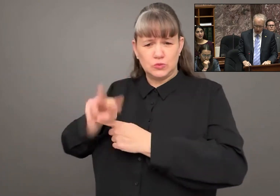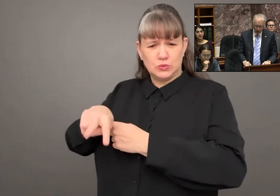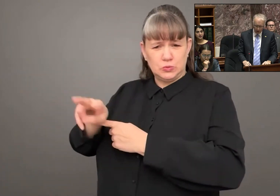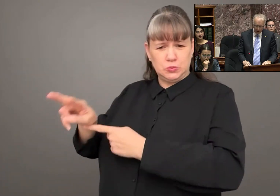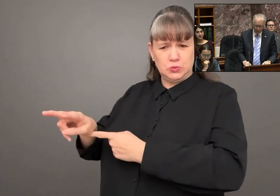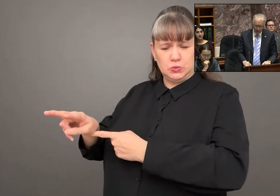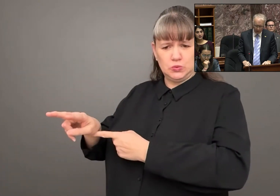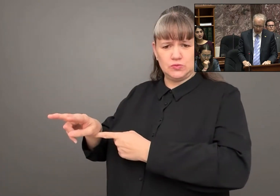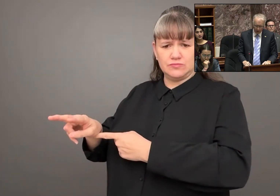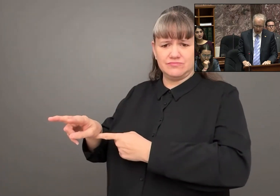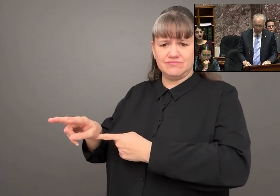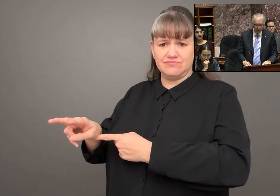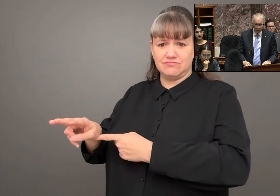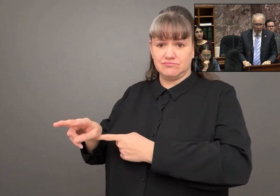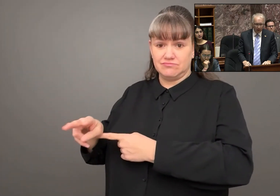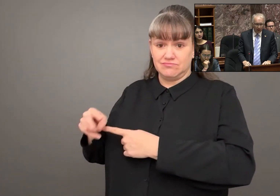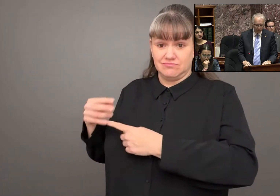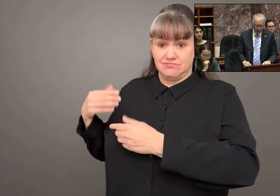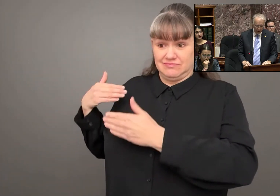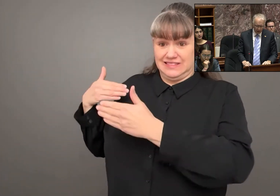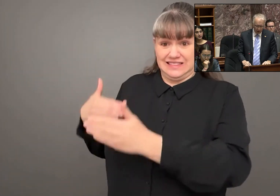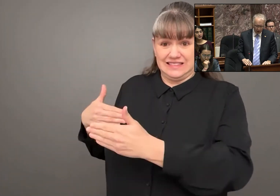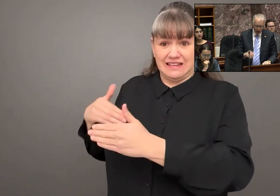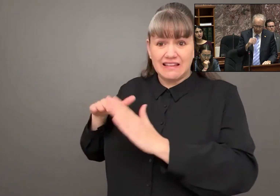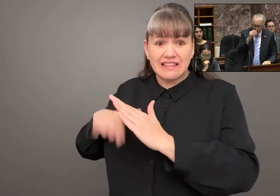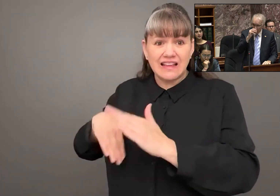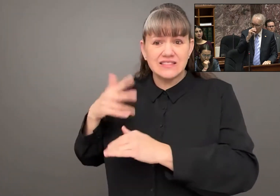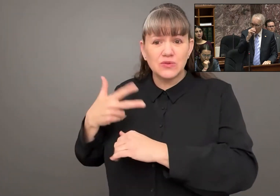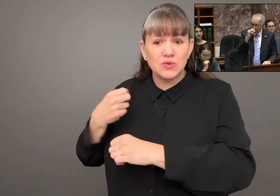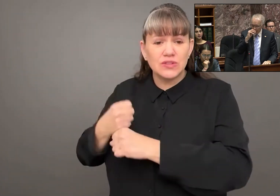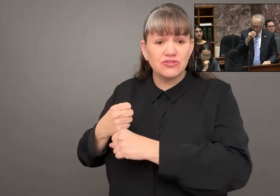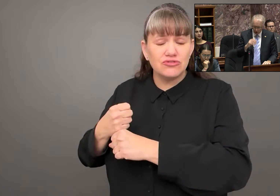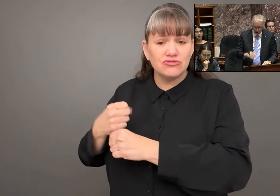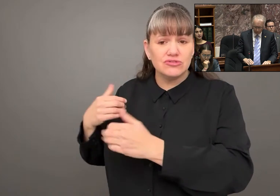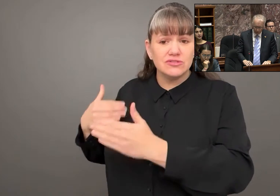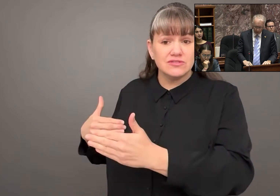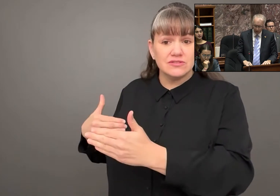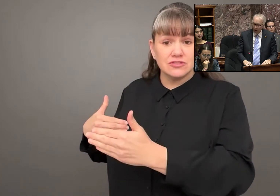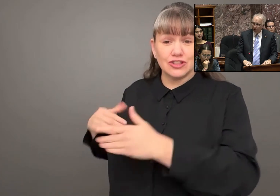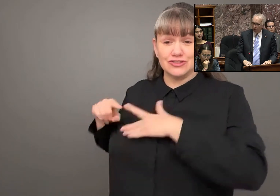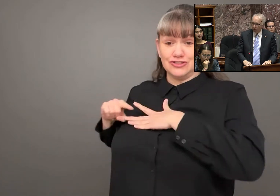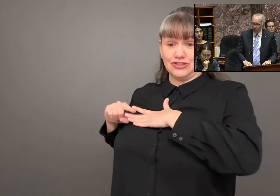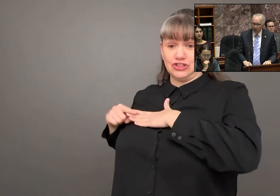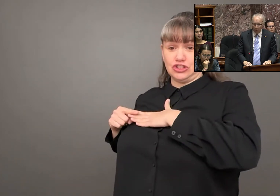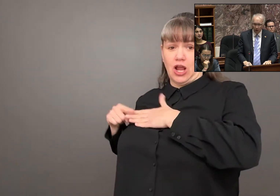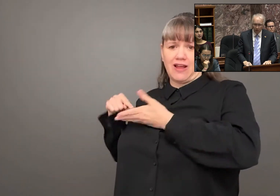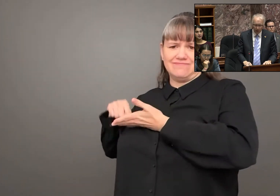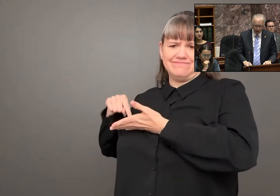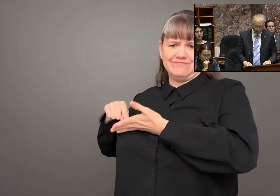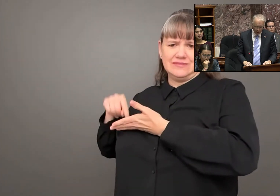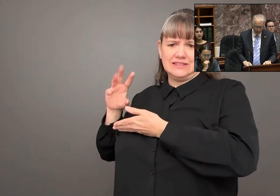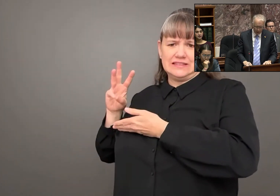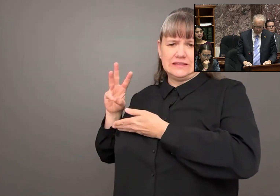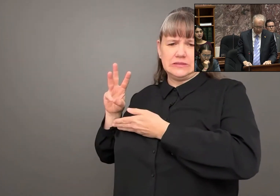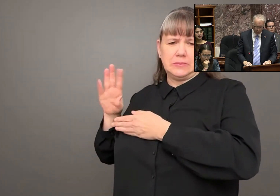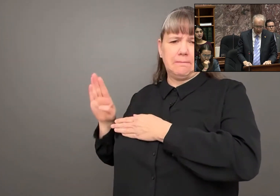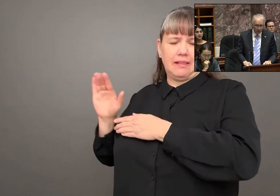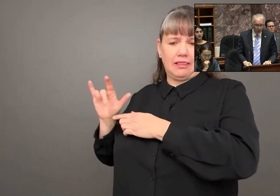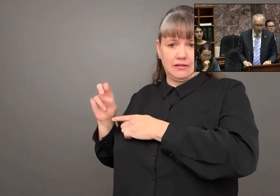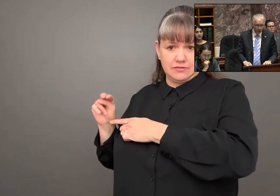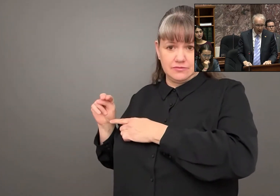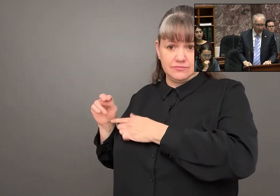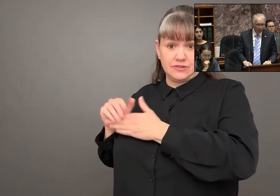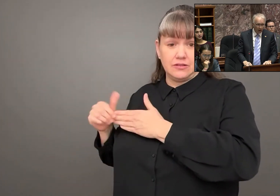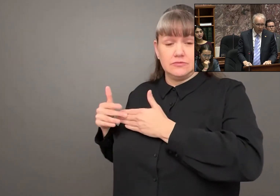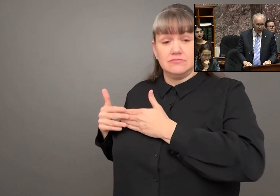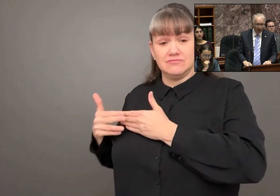billion deficit. It's a $20 billion shift with nothing to show for it except for 4 credit downgrades. 2